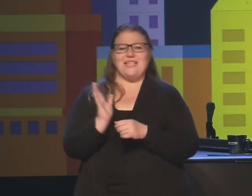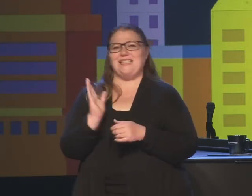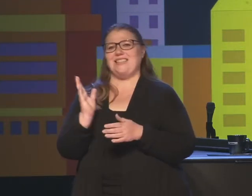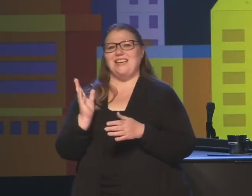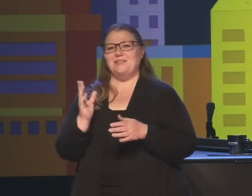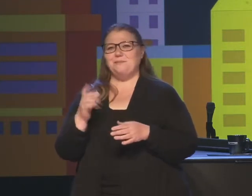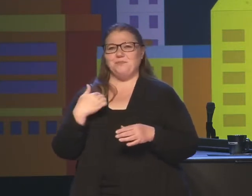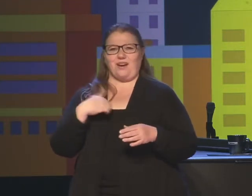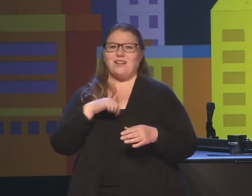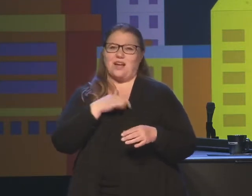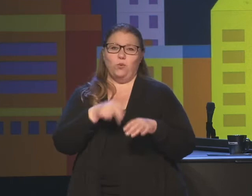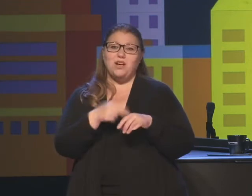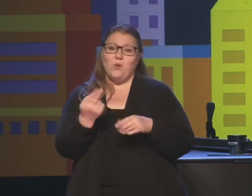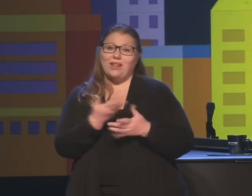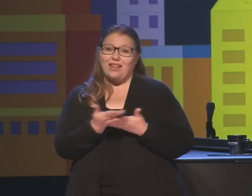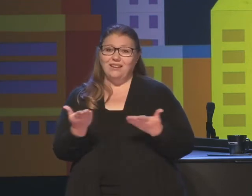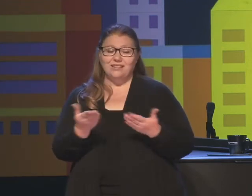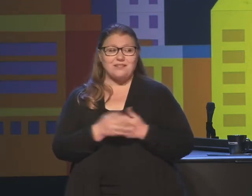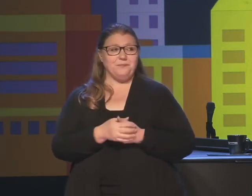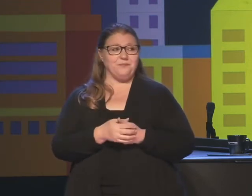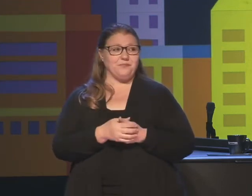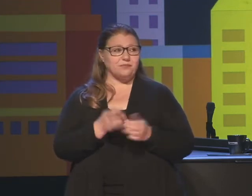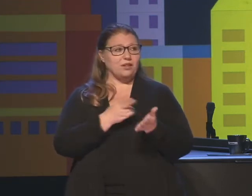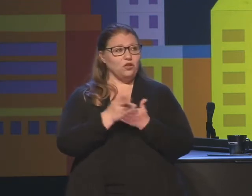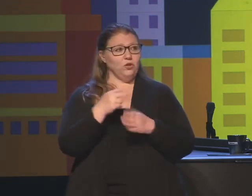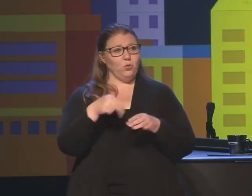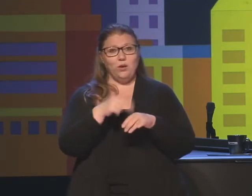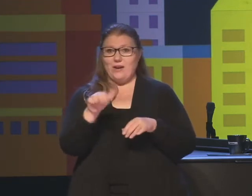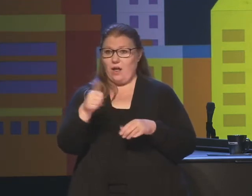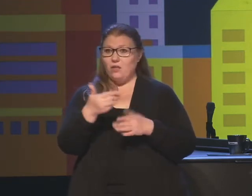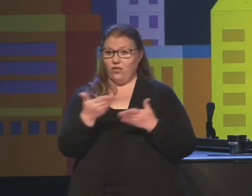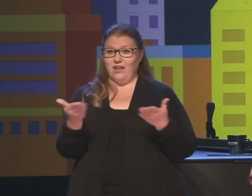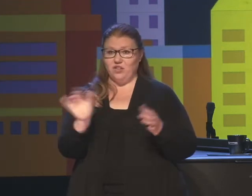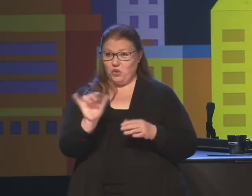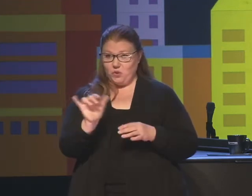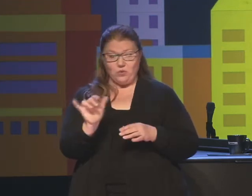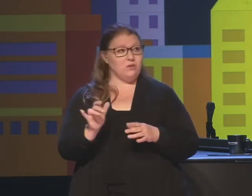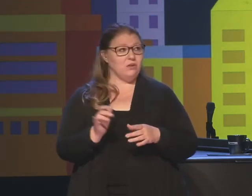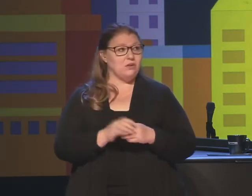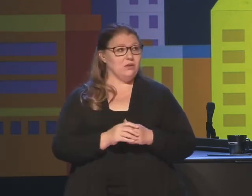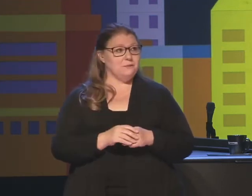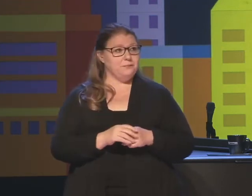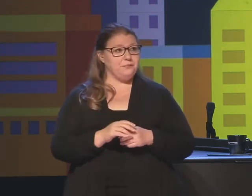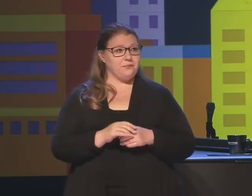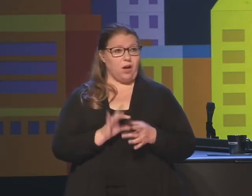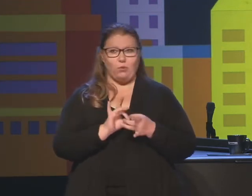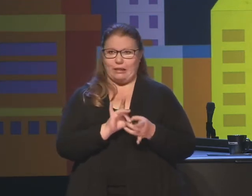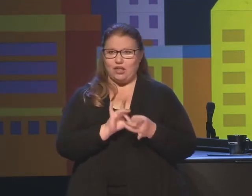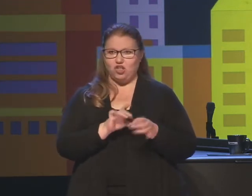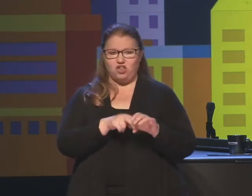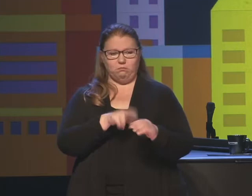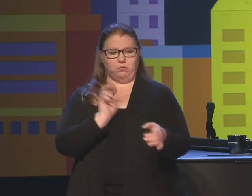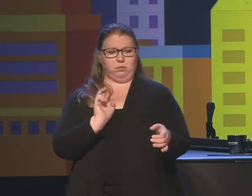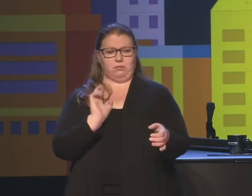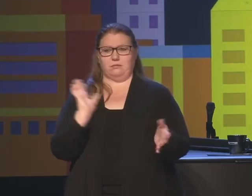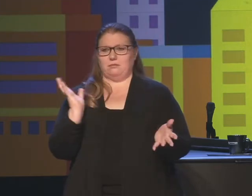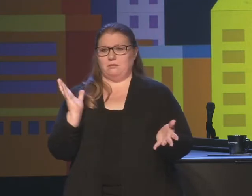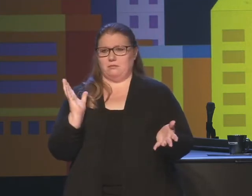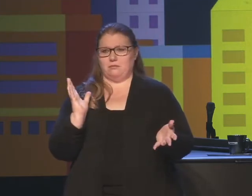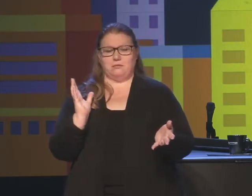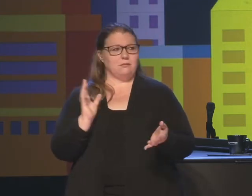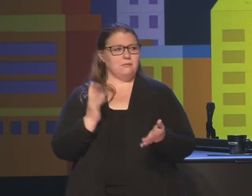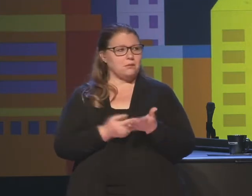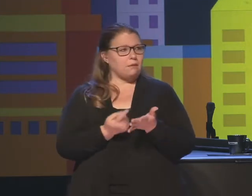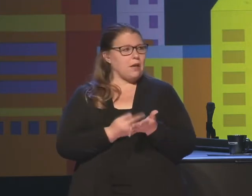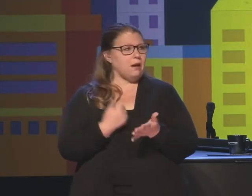We quit things, right? And truth is, we quit on other stuff too in life, right? Relationships, sometimes we quit on.